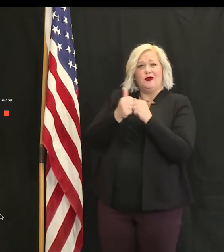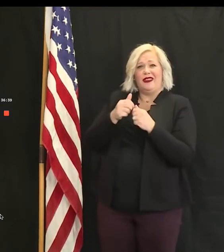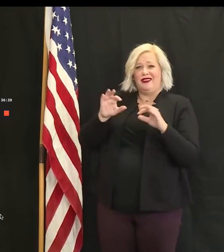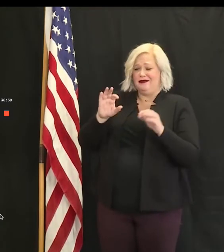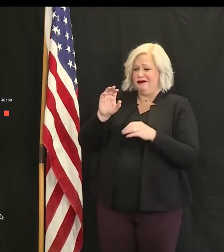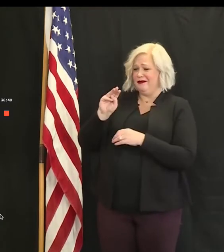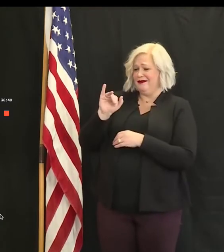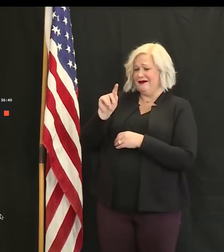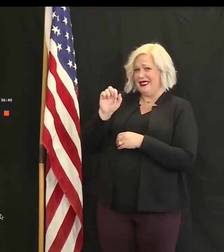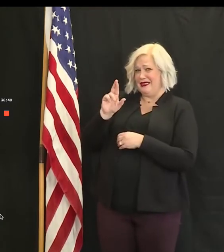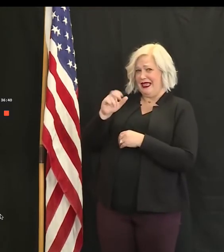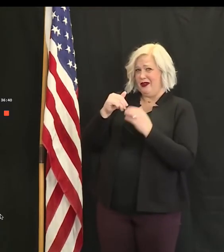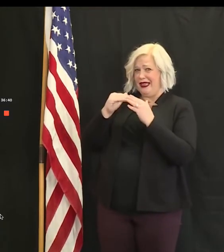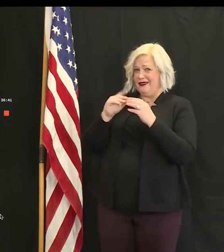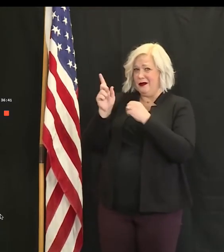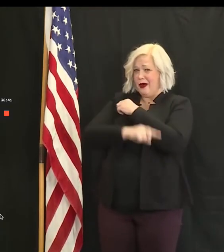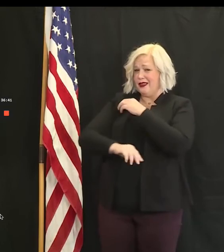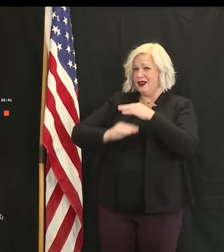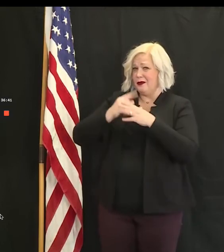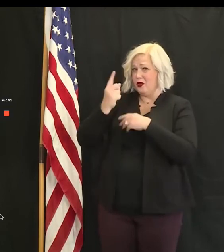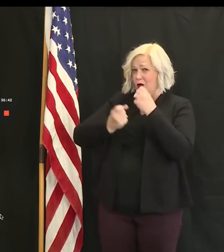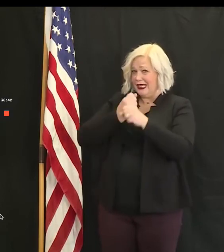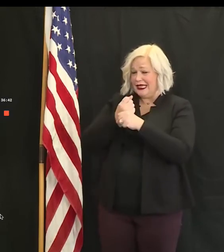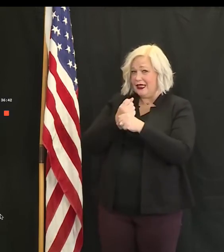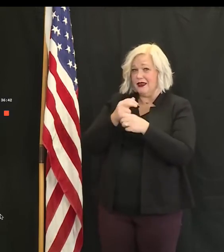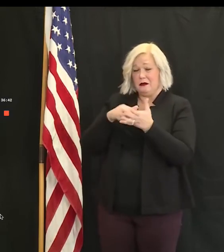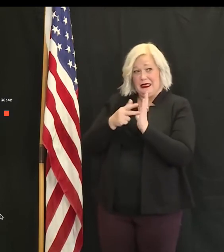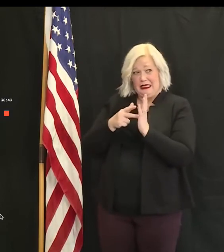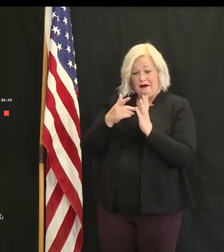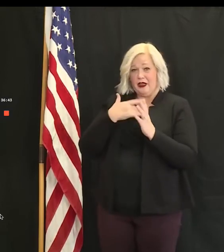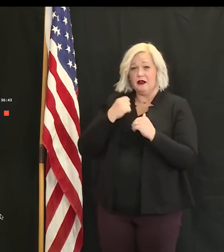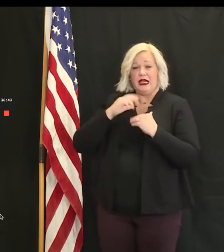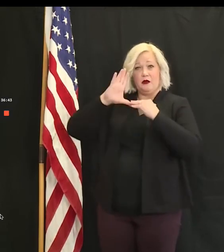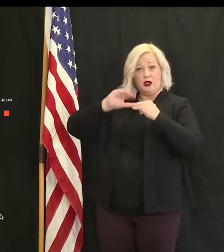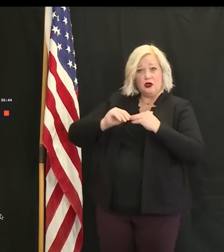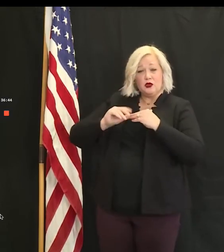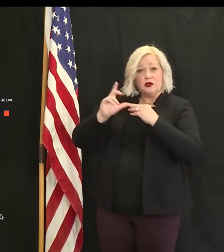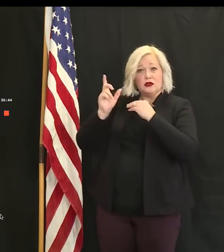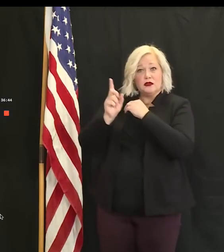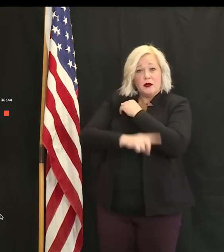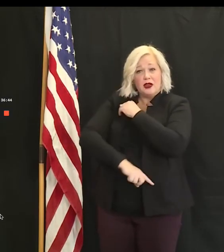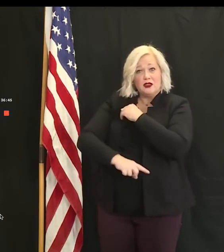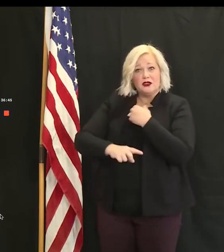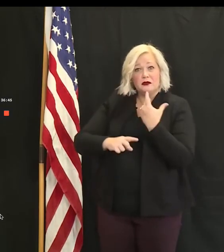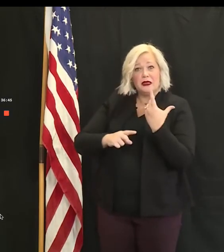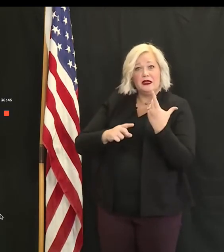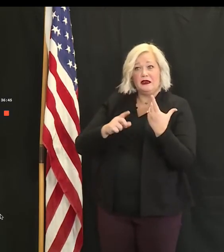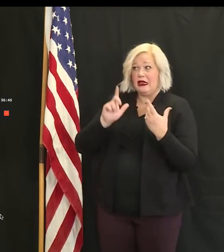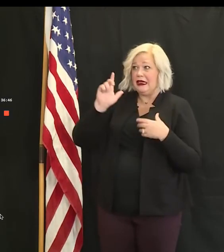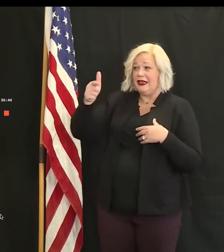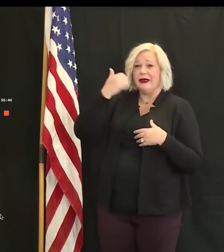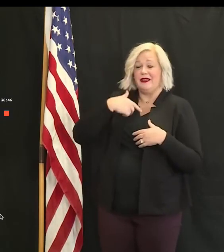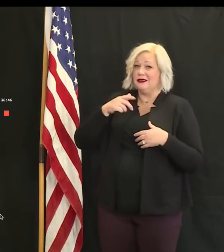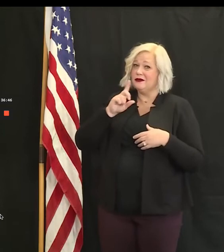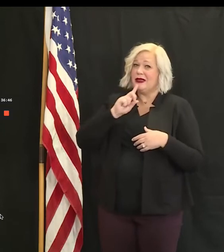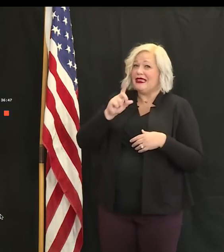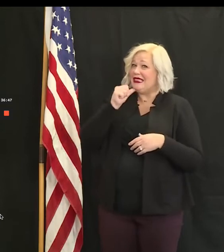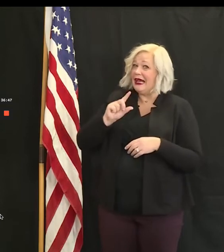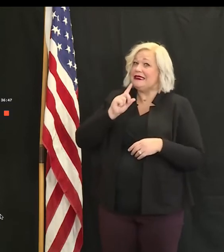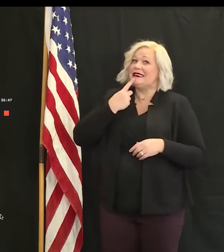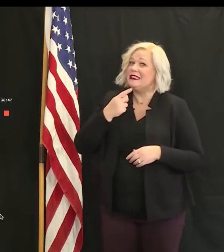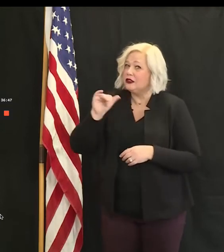misdemeanors, can't he, in either a plea bargain or a sentence, eventually, since it's only a misdemeanor, have